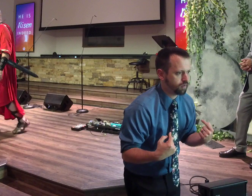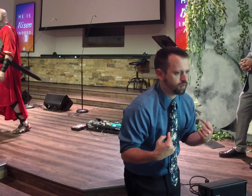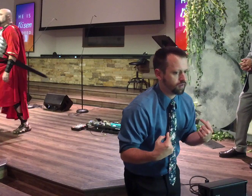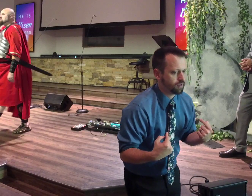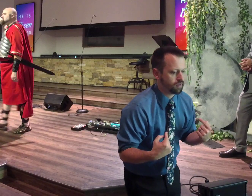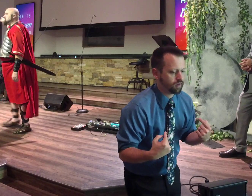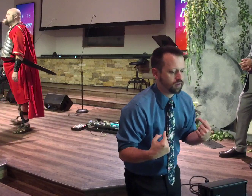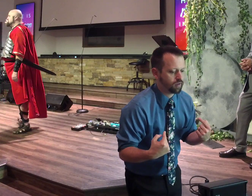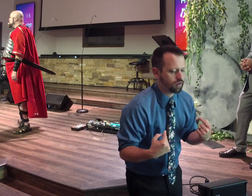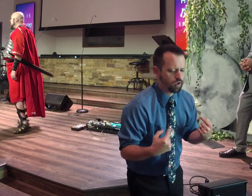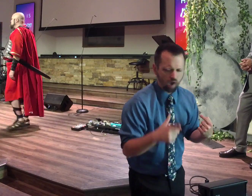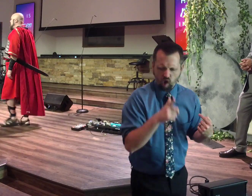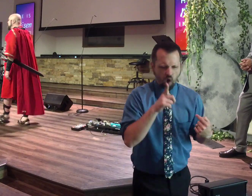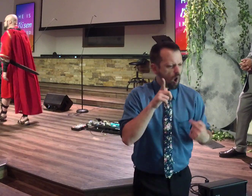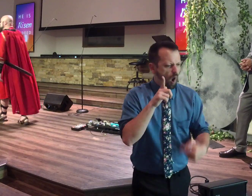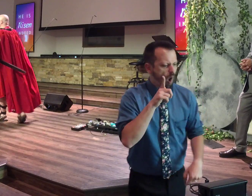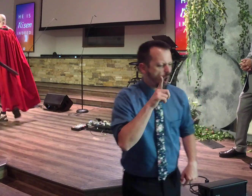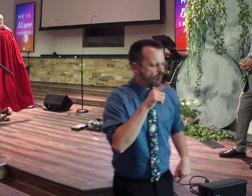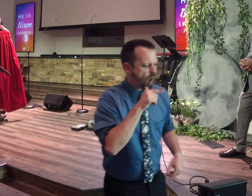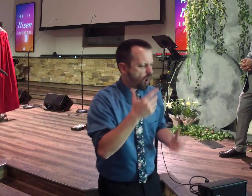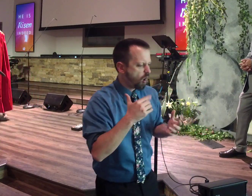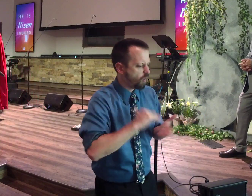Who else had ever stood up for me like that?